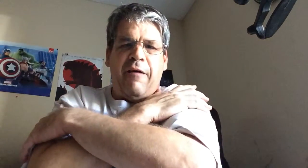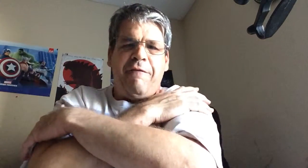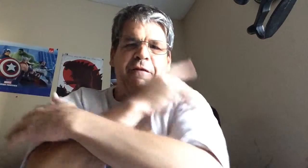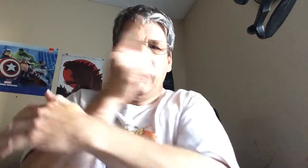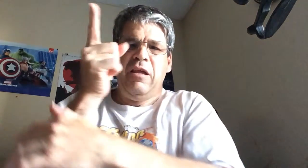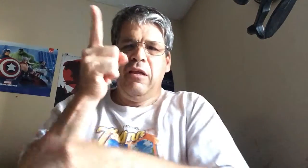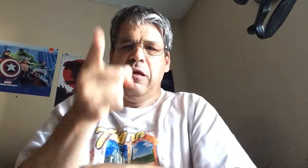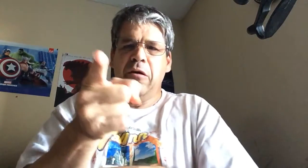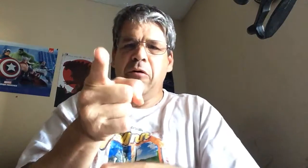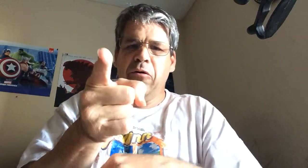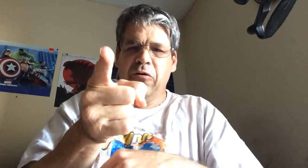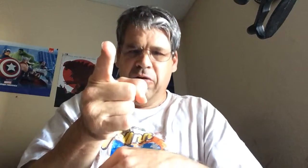love you.